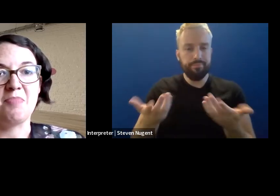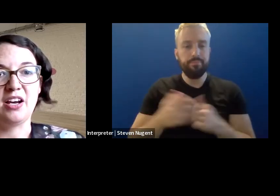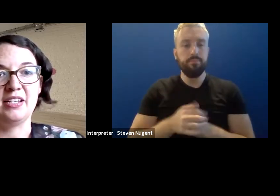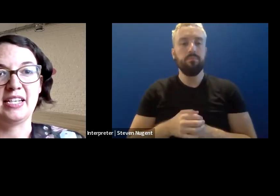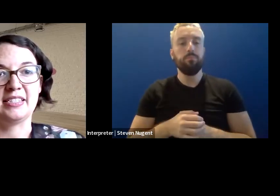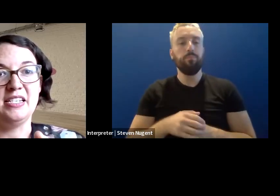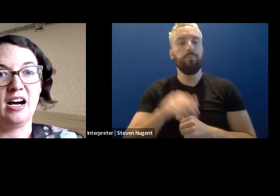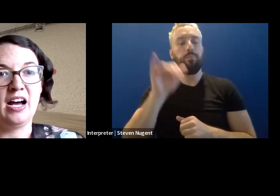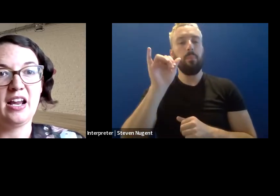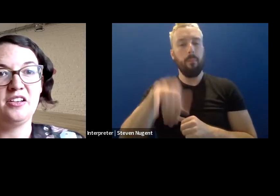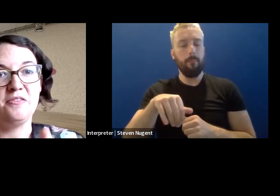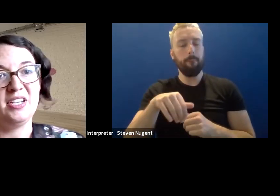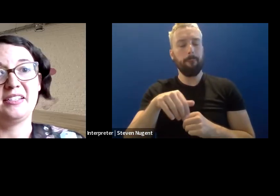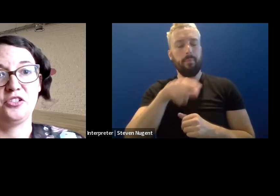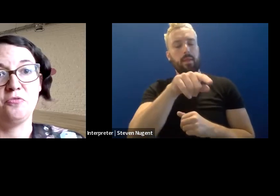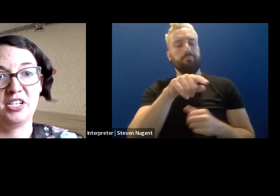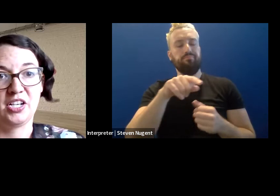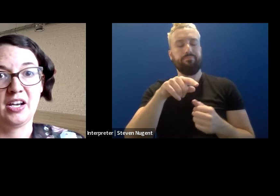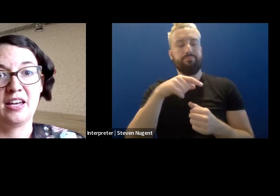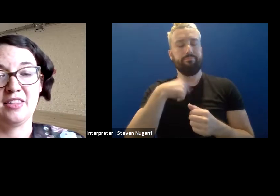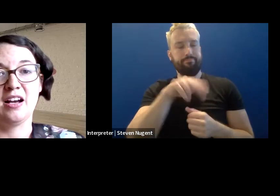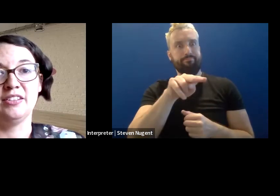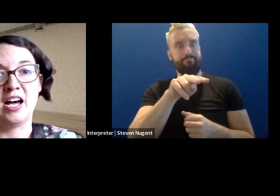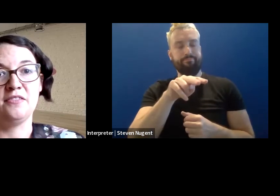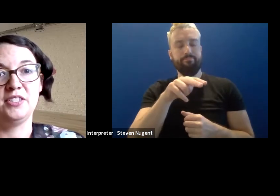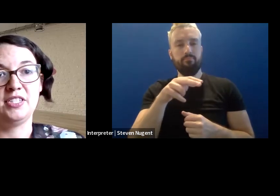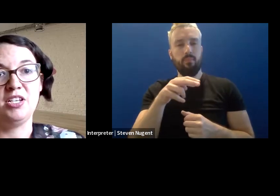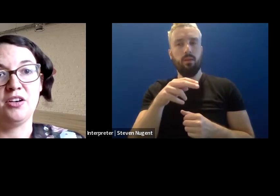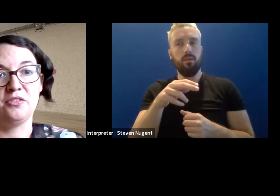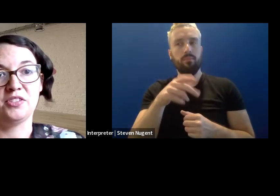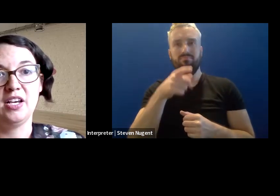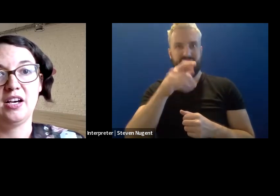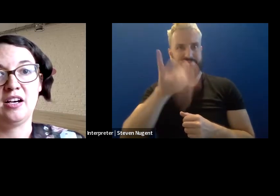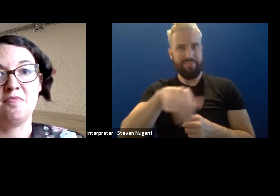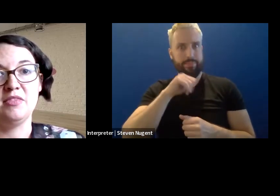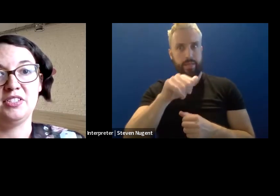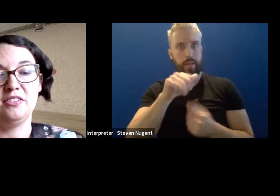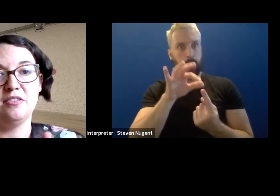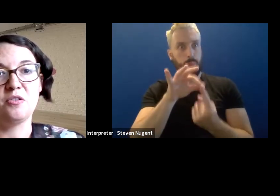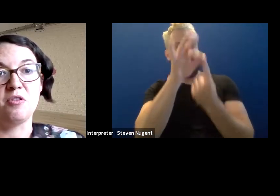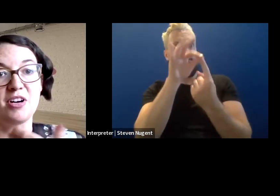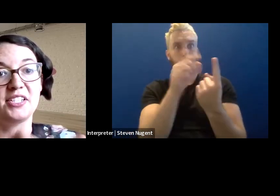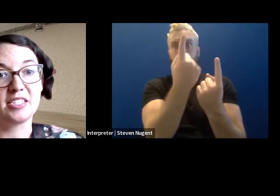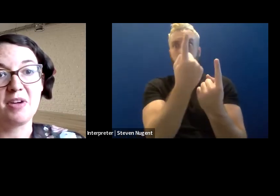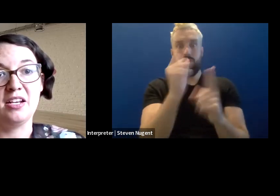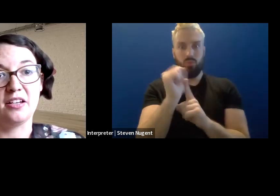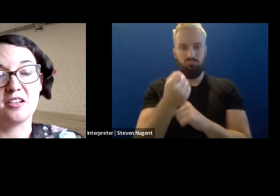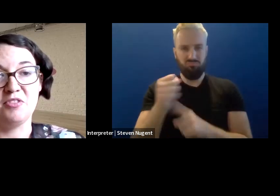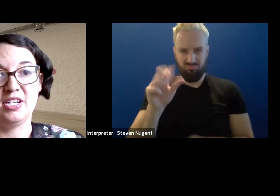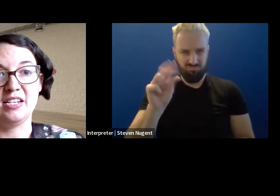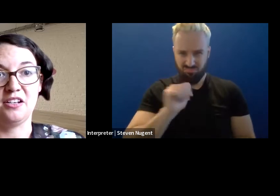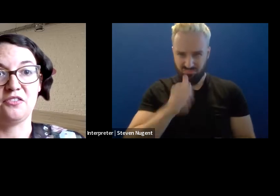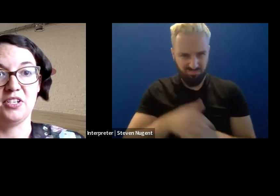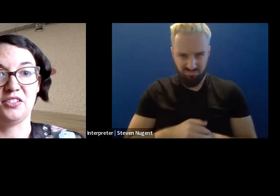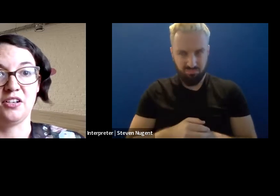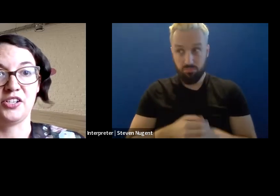to me because it's not a unique situation. I think a lot of CBOs who are participating in